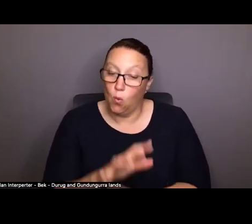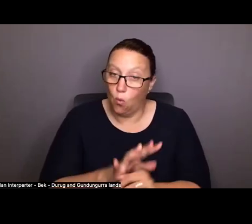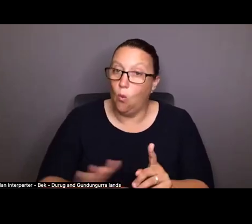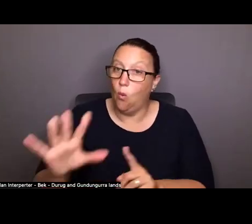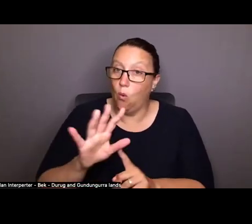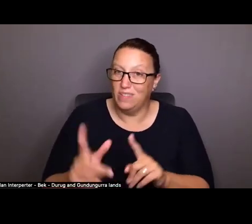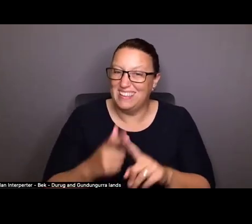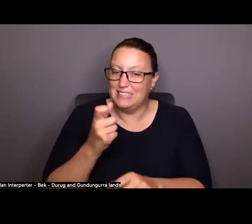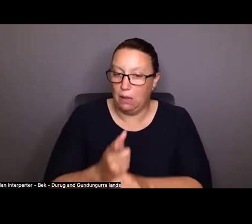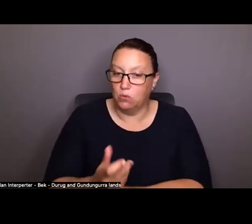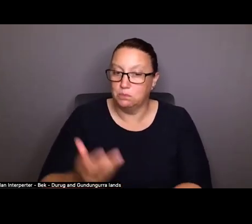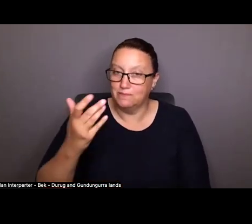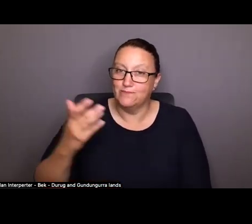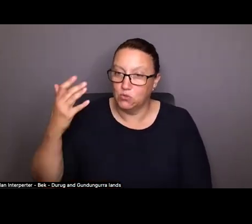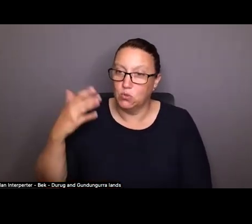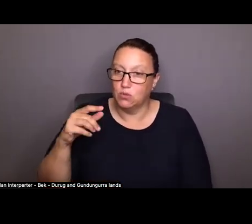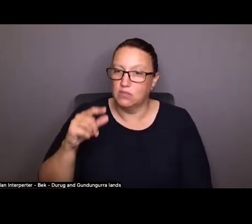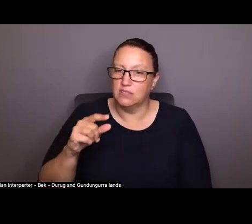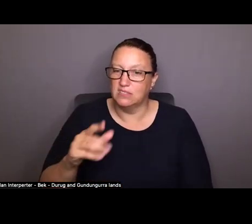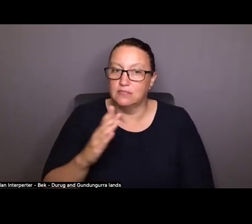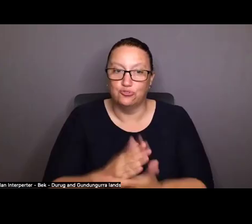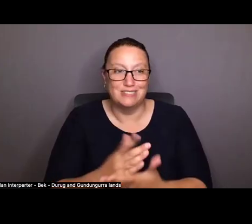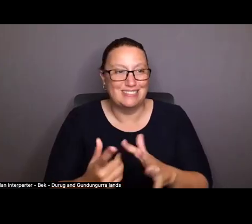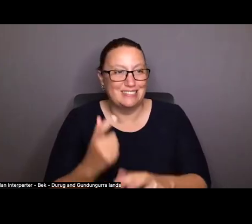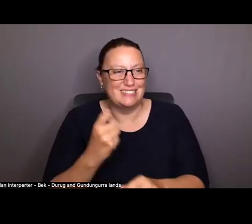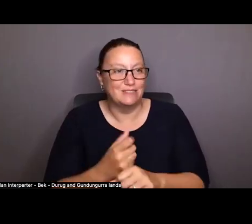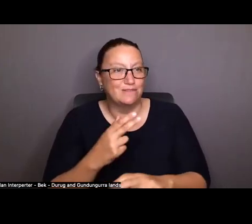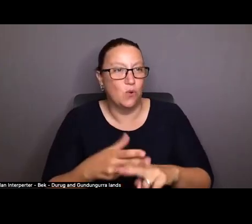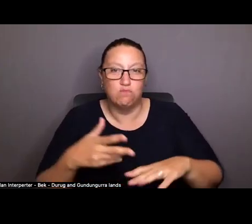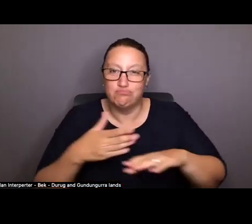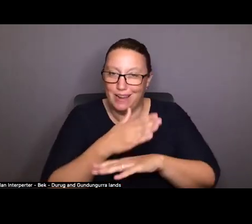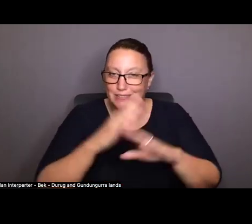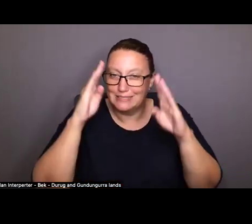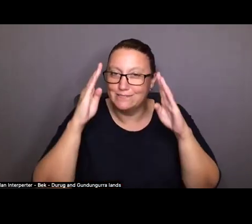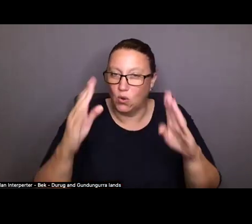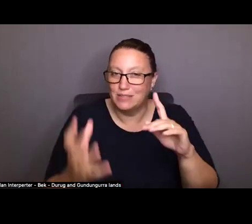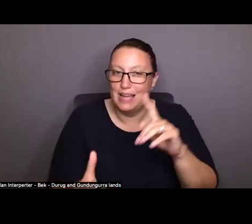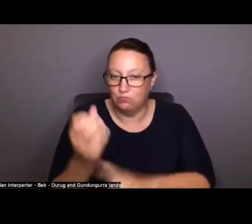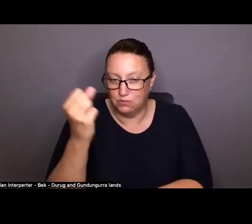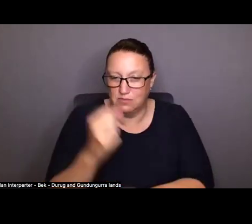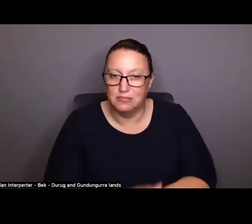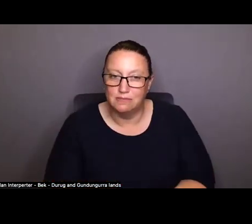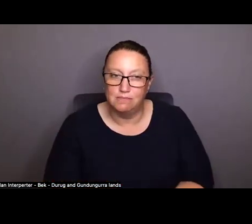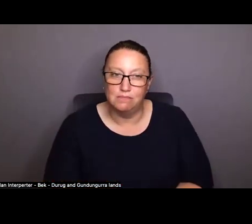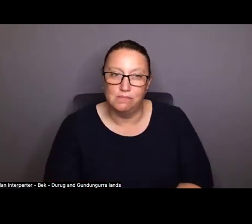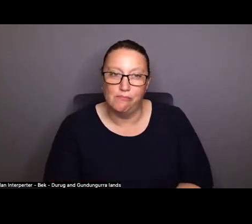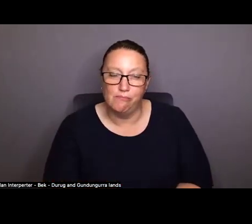earlier are examples of practice-focused outcomes. So